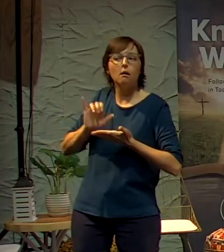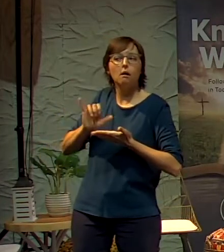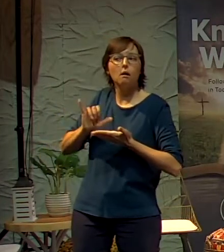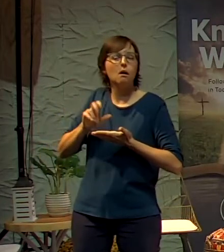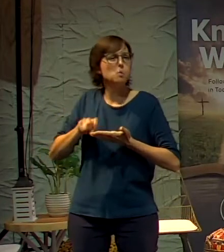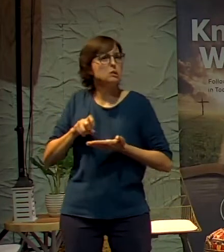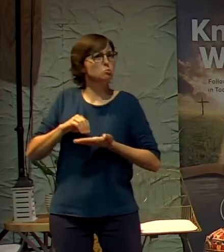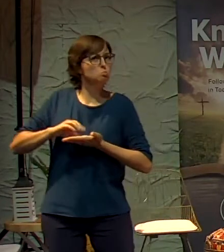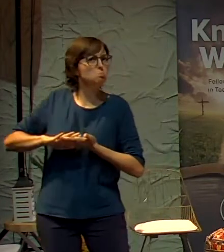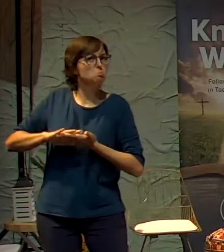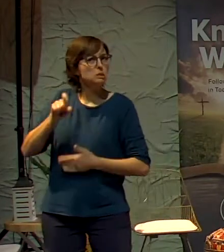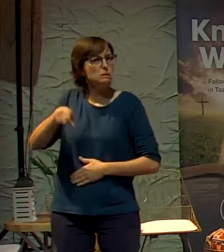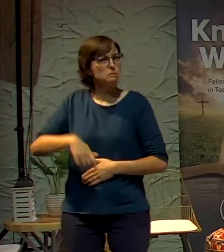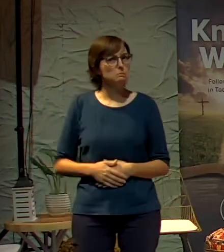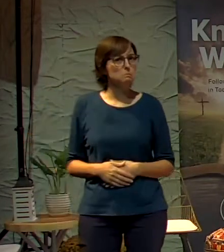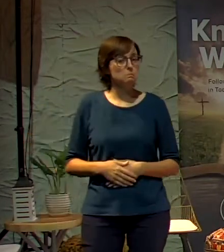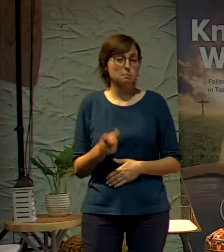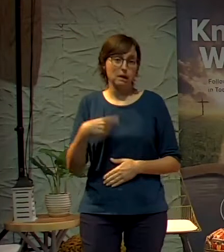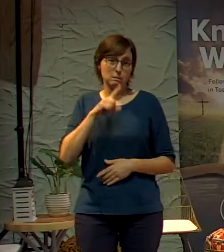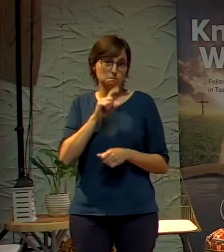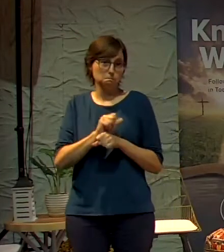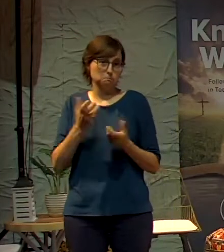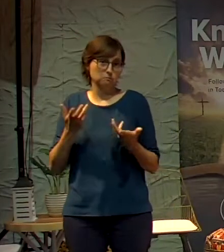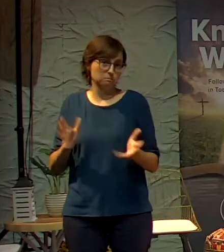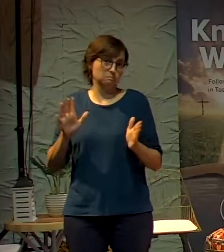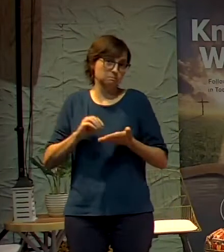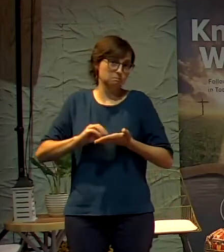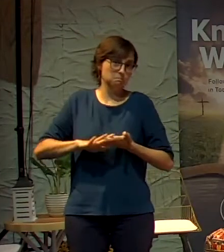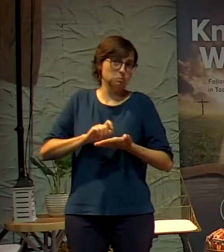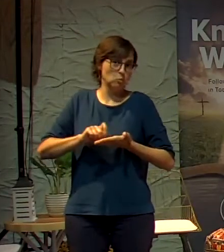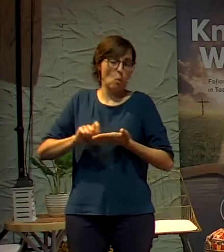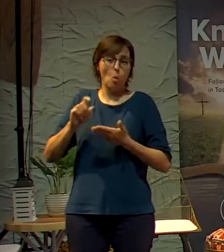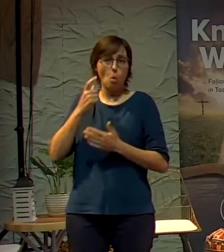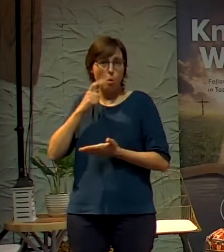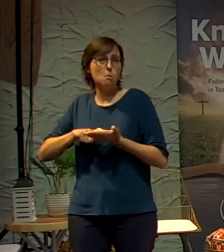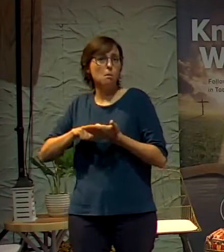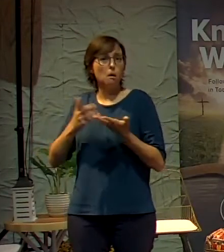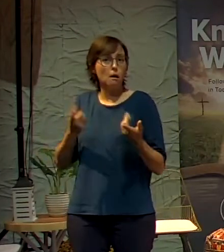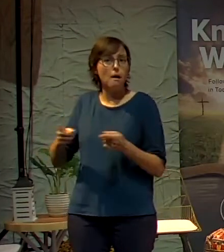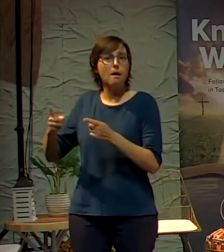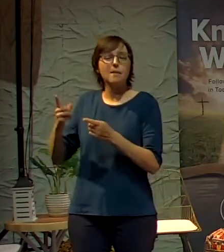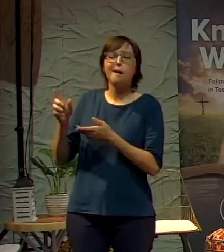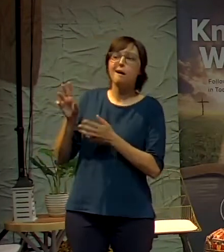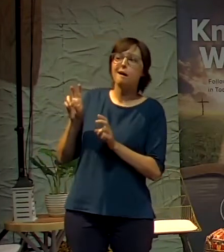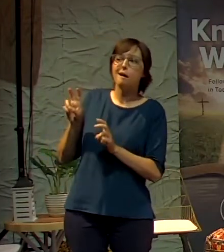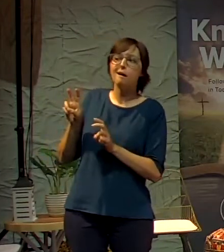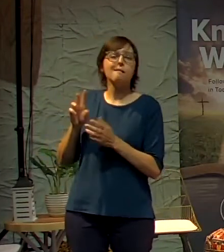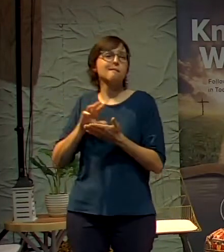sit down and write this down, right? And they did. So because of that, it is sort of the extract,